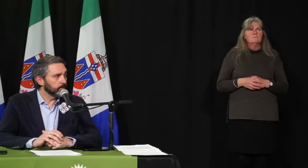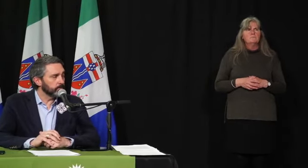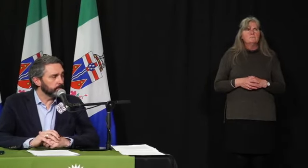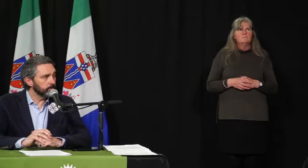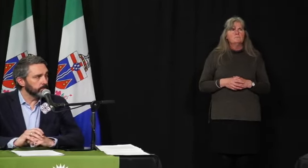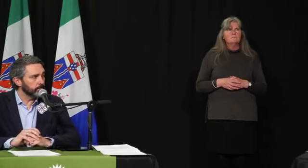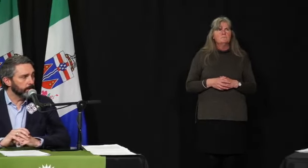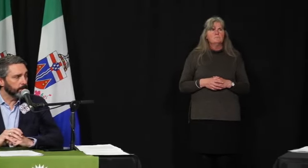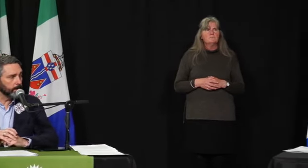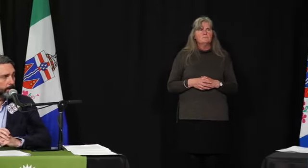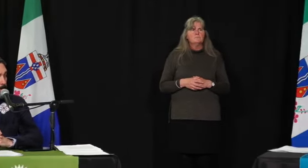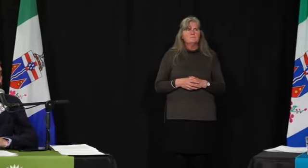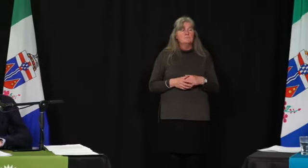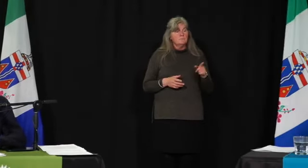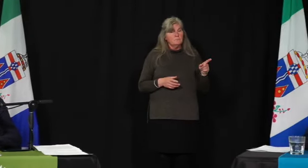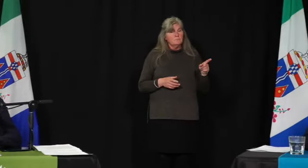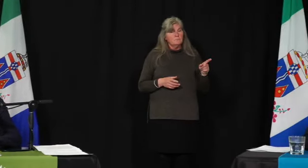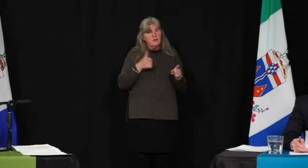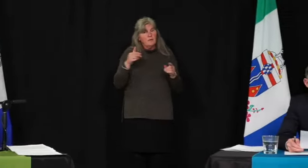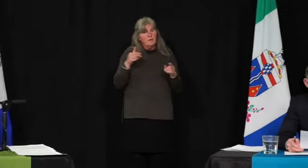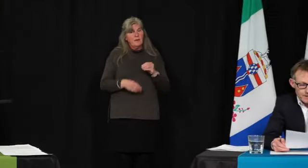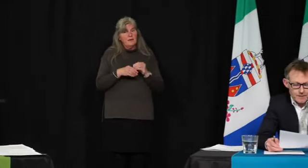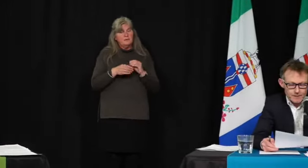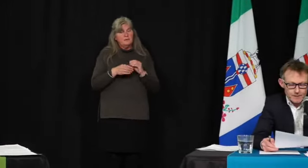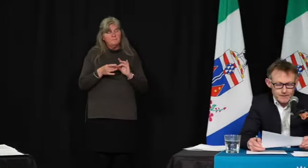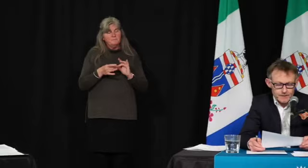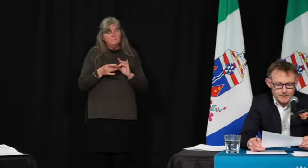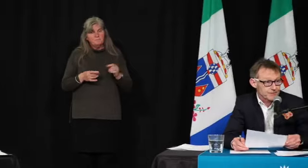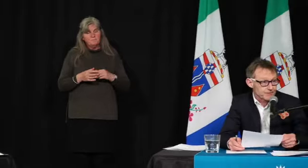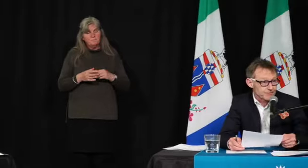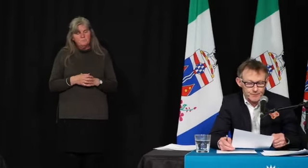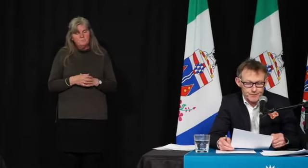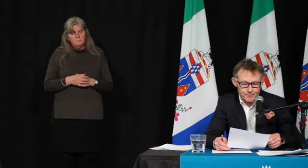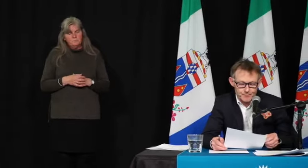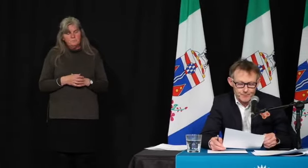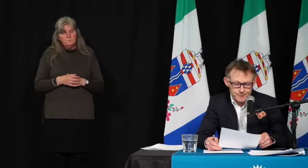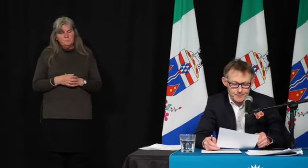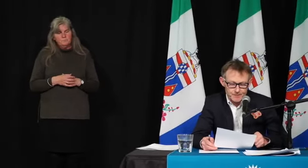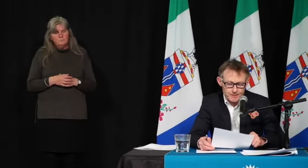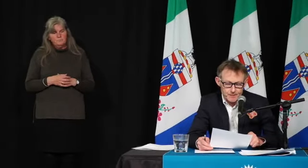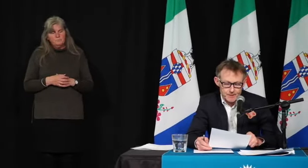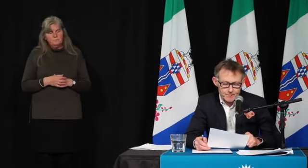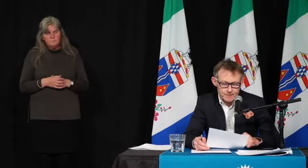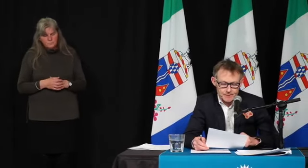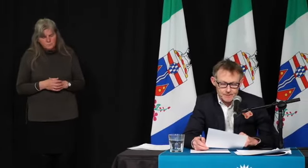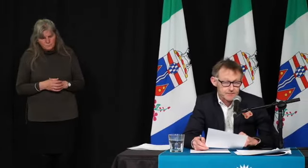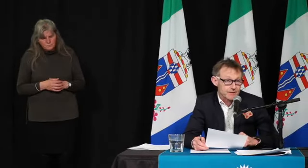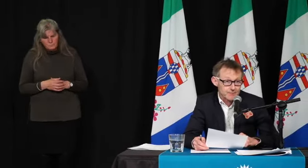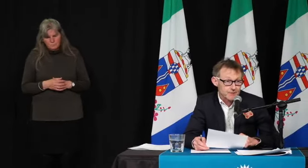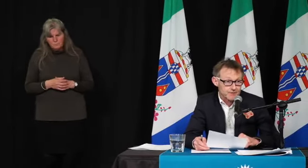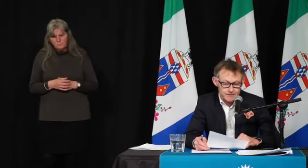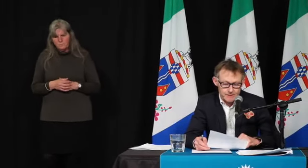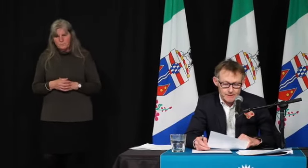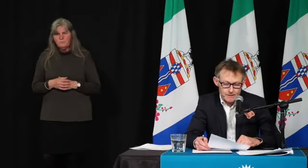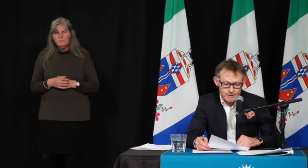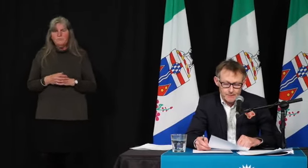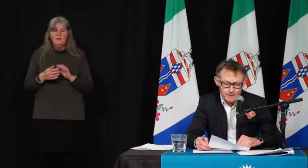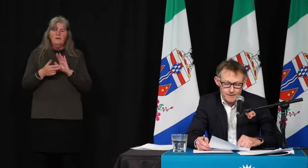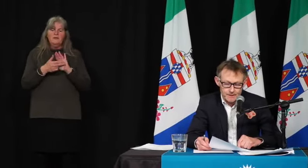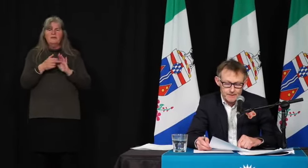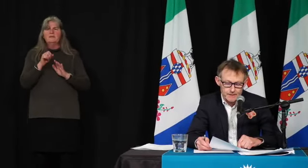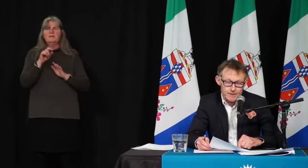Well, I can just add quickly that in addition to what the Premier said about the state of emergency,